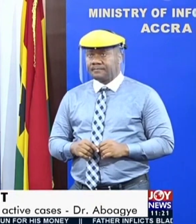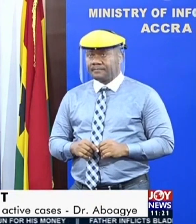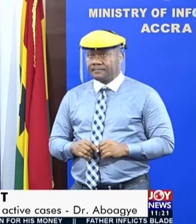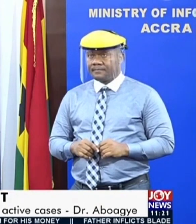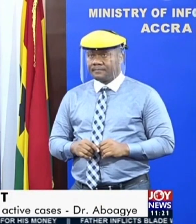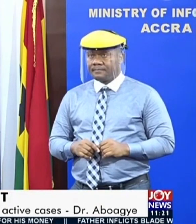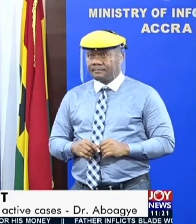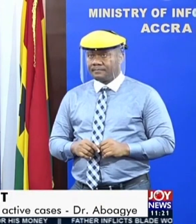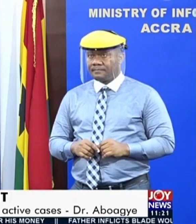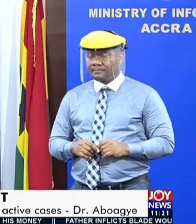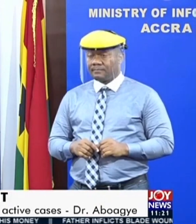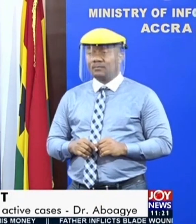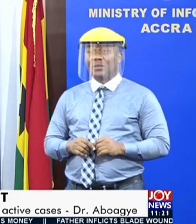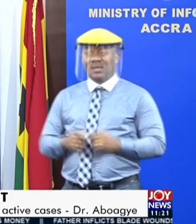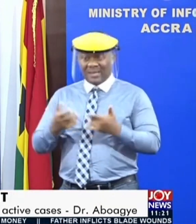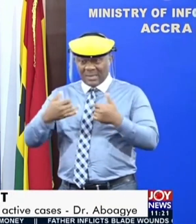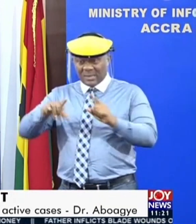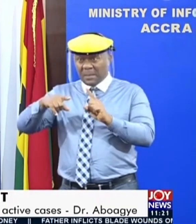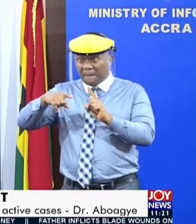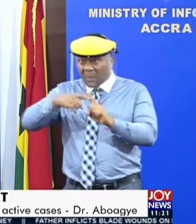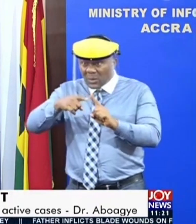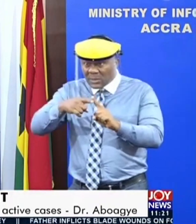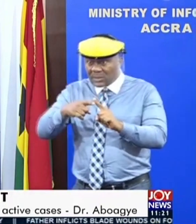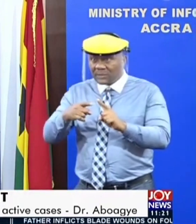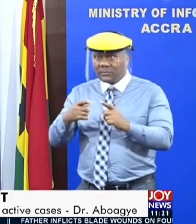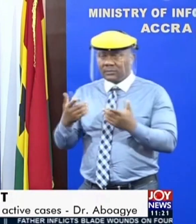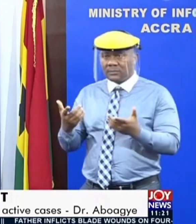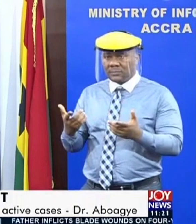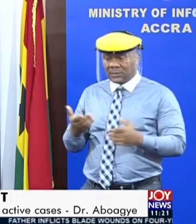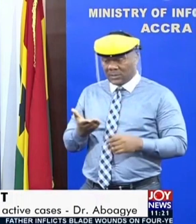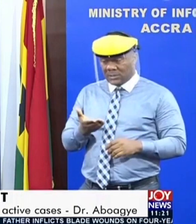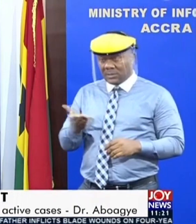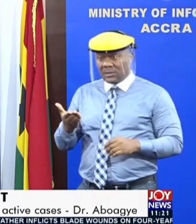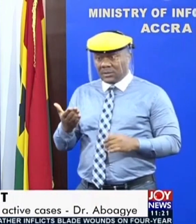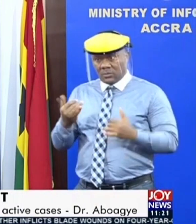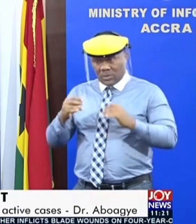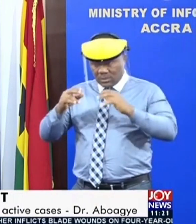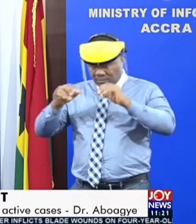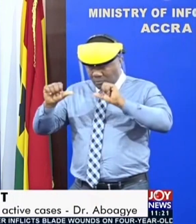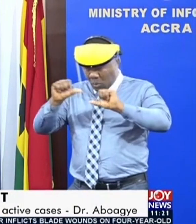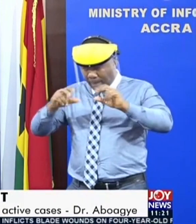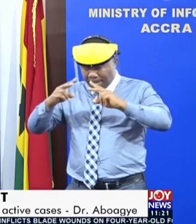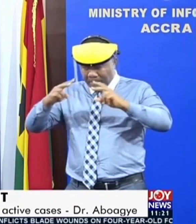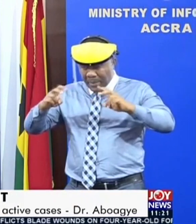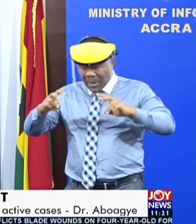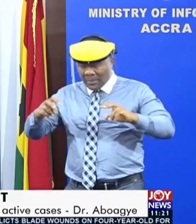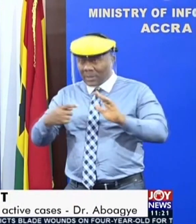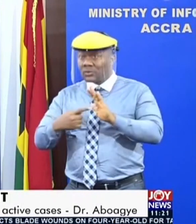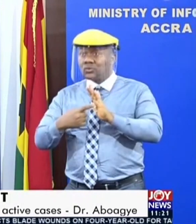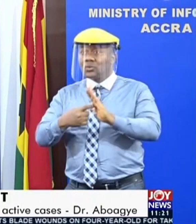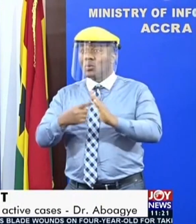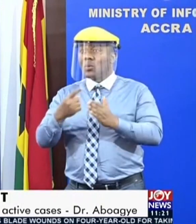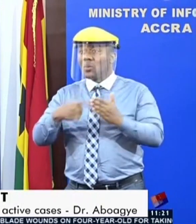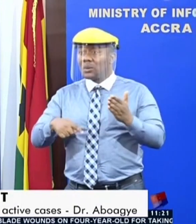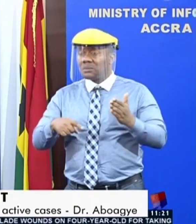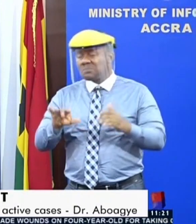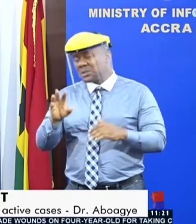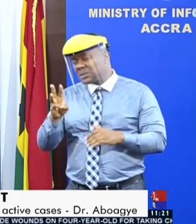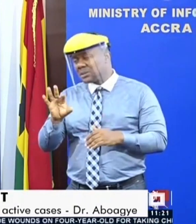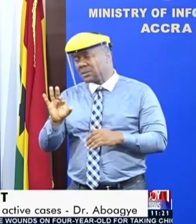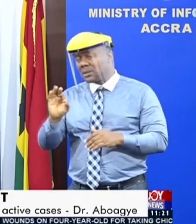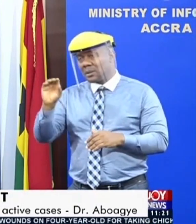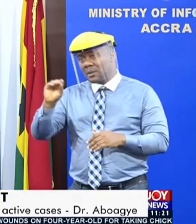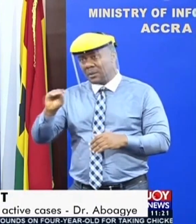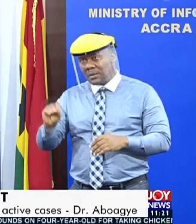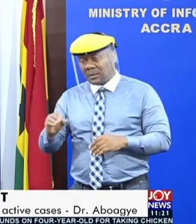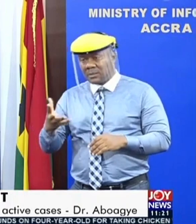Of the active cases, the current analysis we've done has shown that about 69%